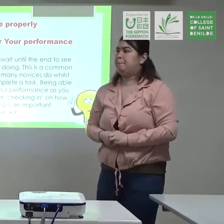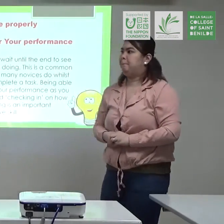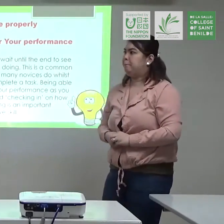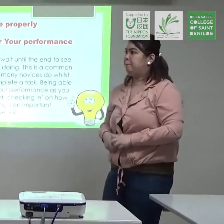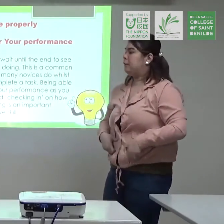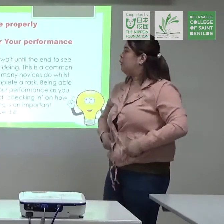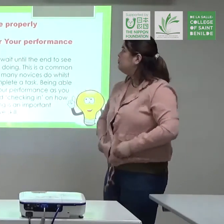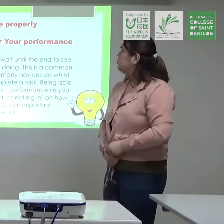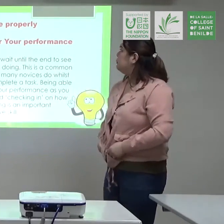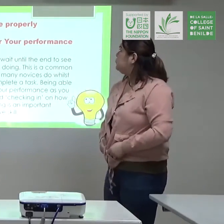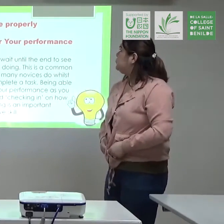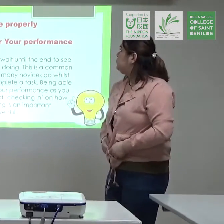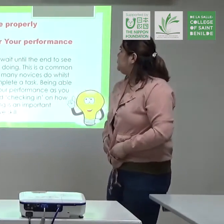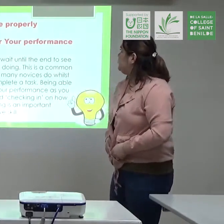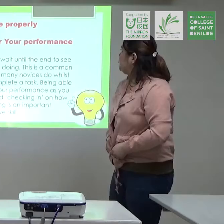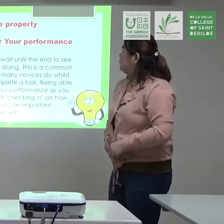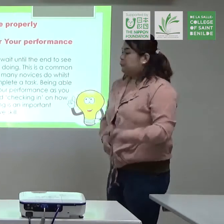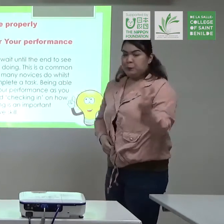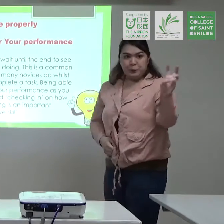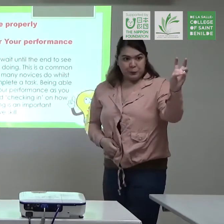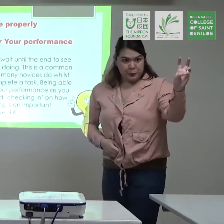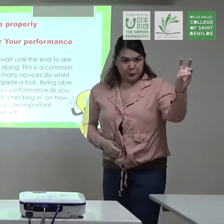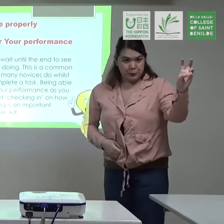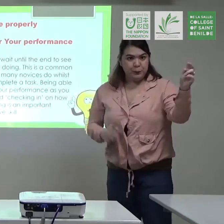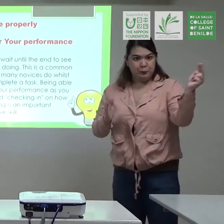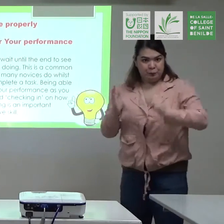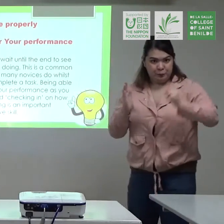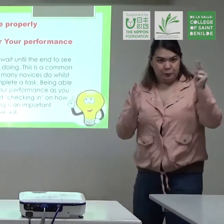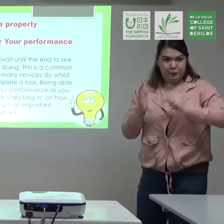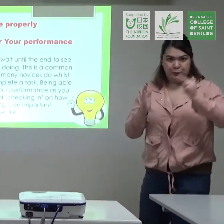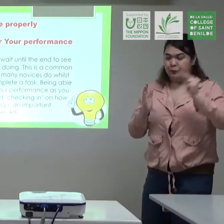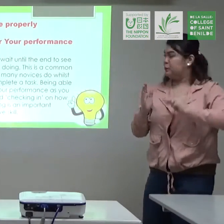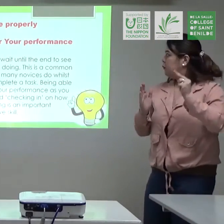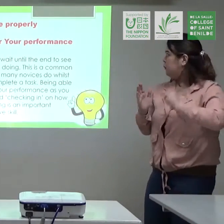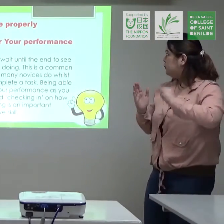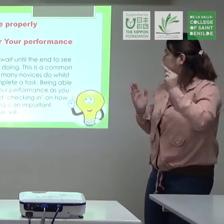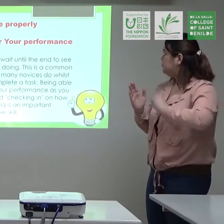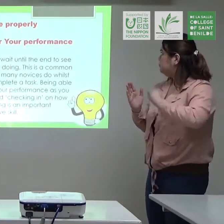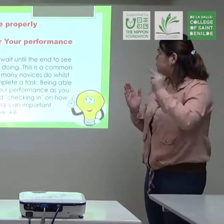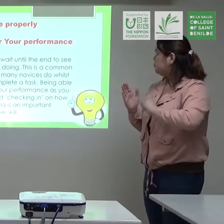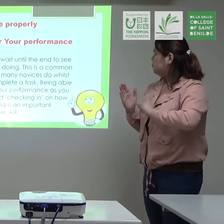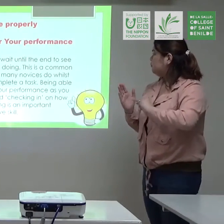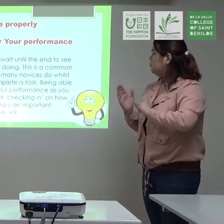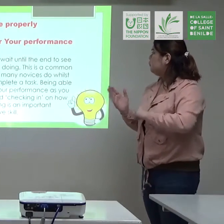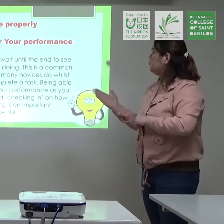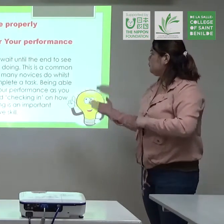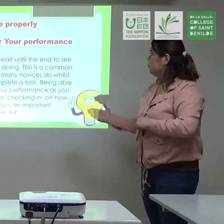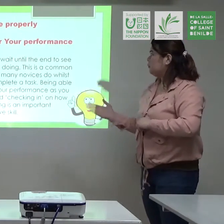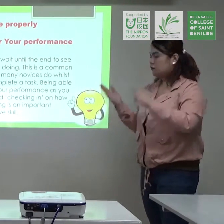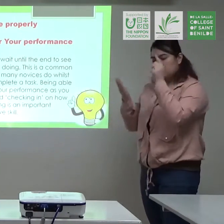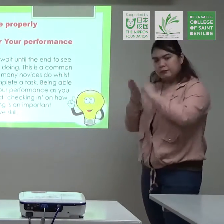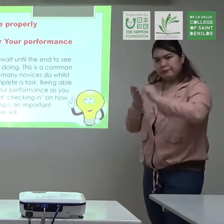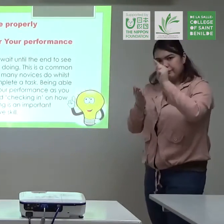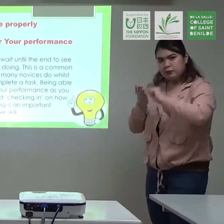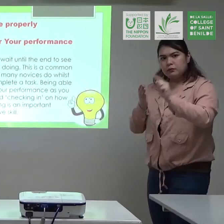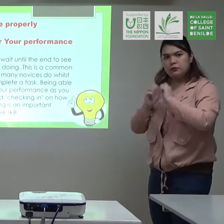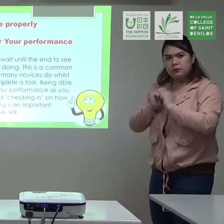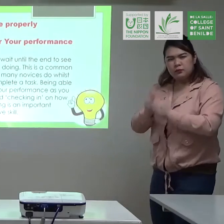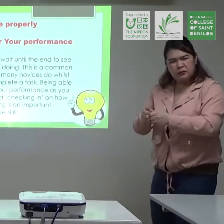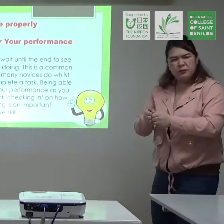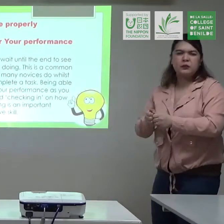Okay. Being able to monitor your performance as you know, as you go along, and checking in on how